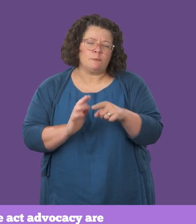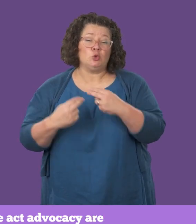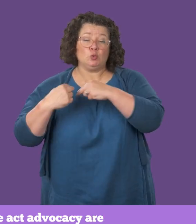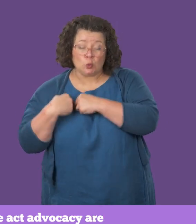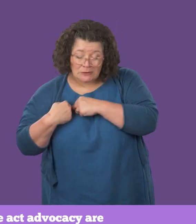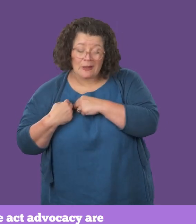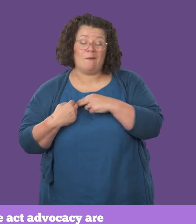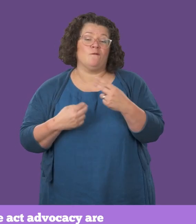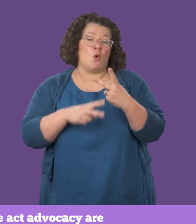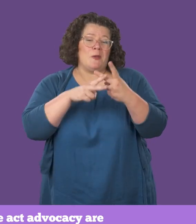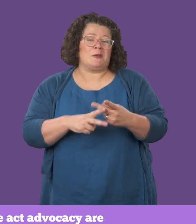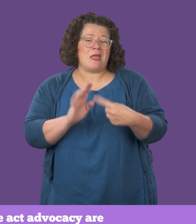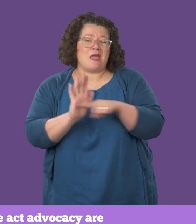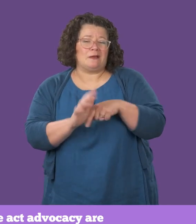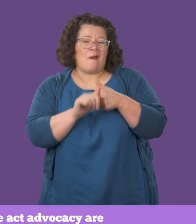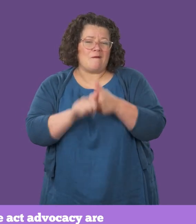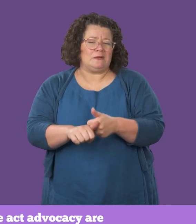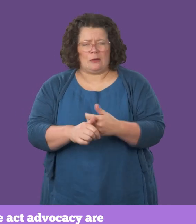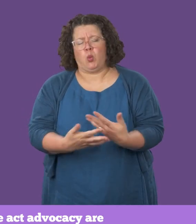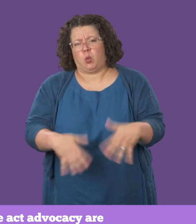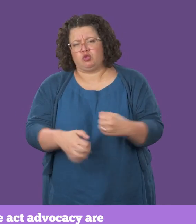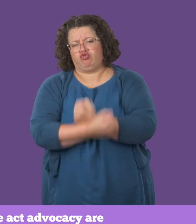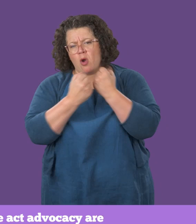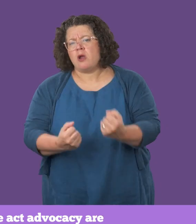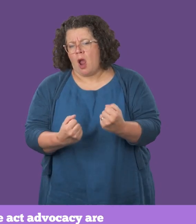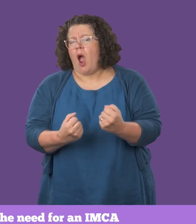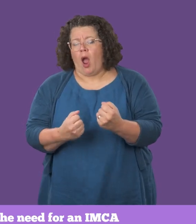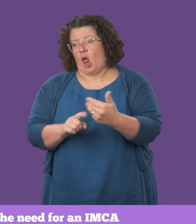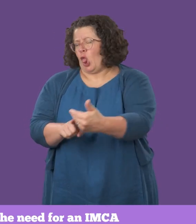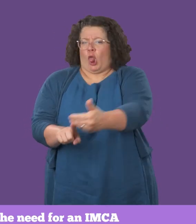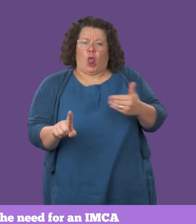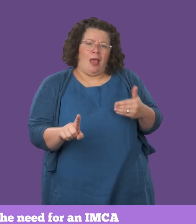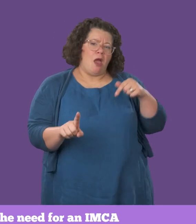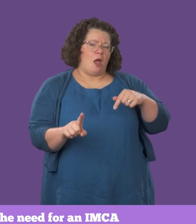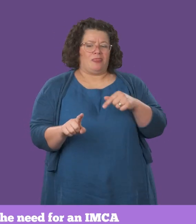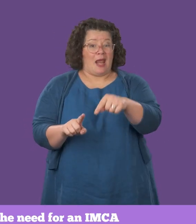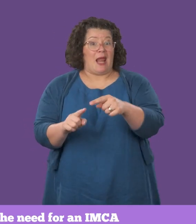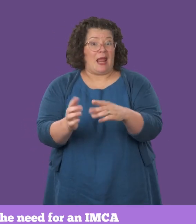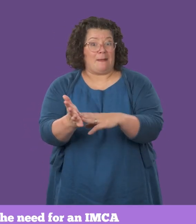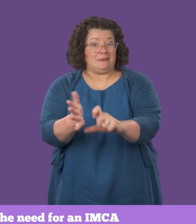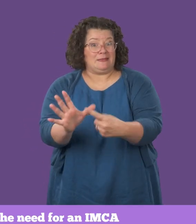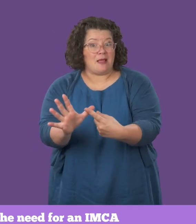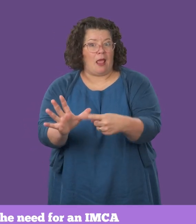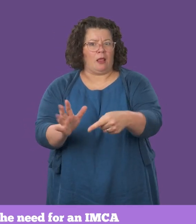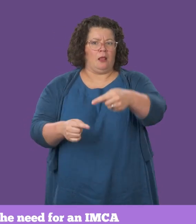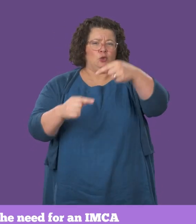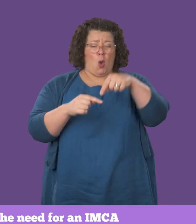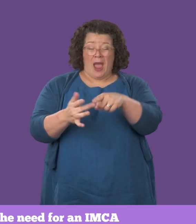Act advocacy are much stronger and they happen much earlier than IMCA. So it makes the need for an IMCA a bit